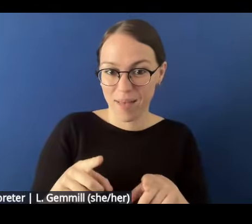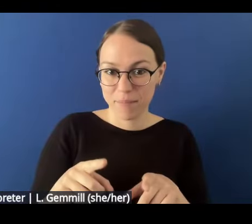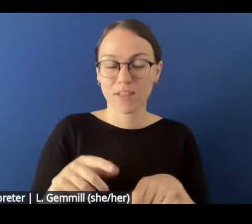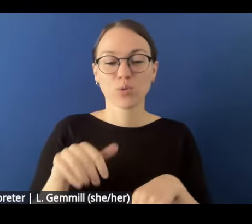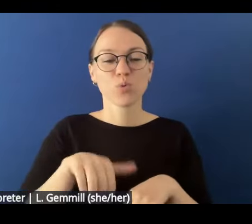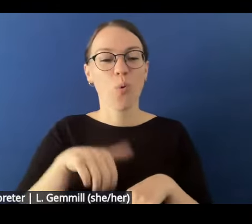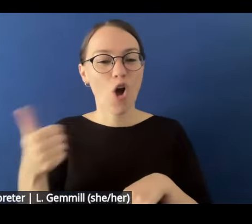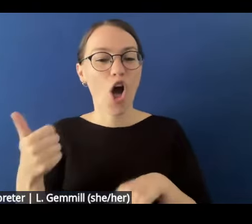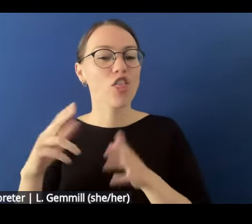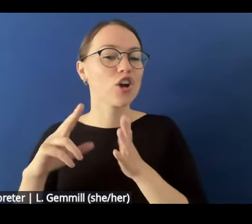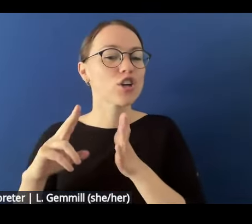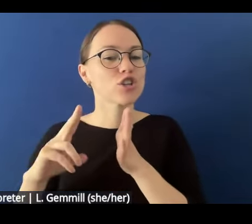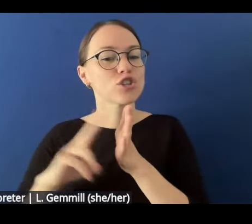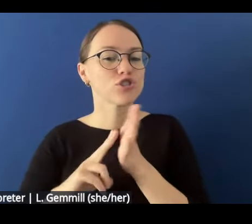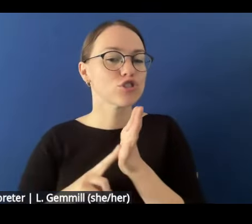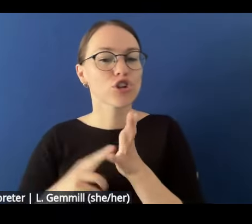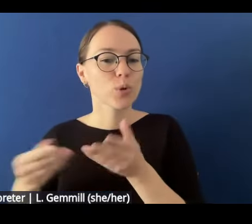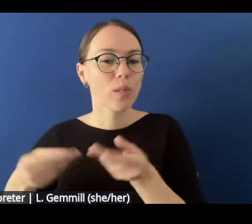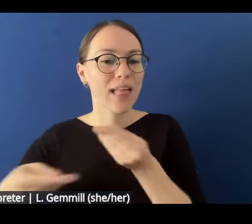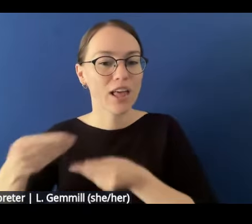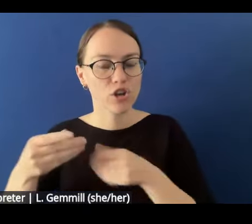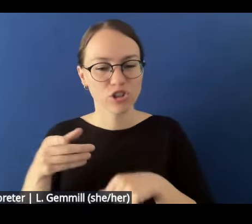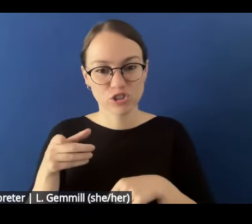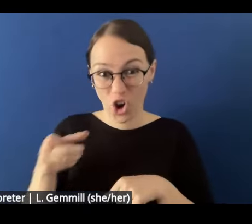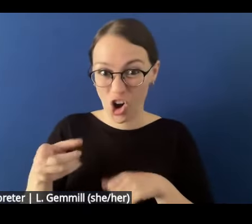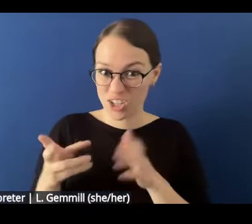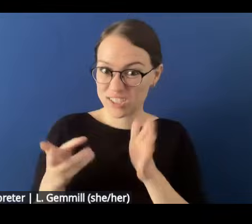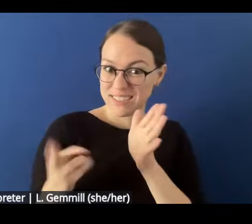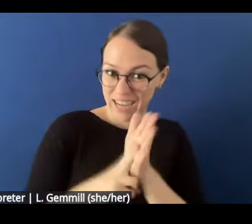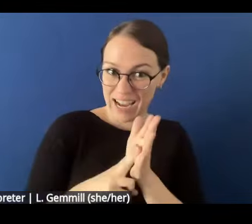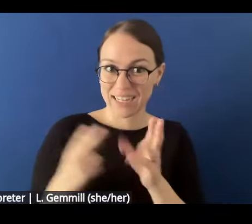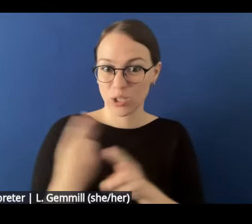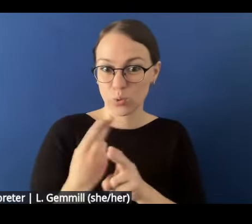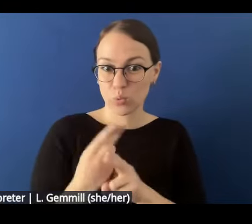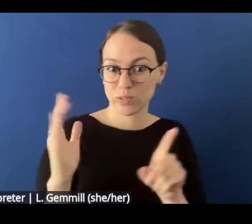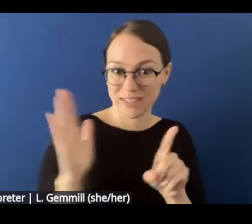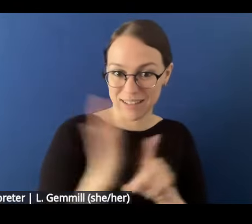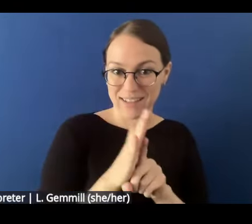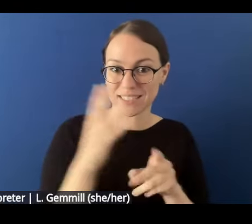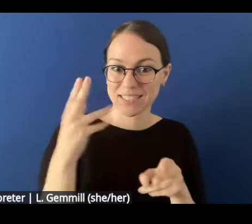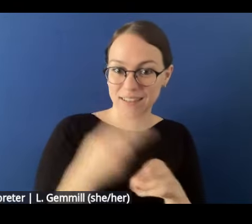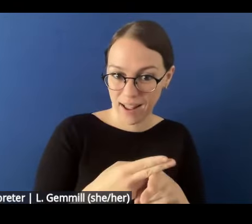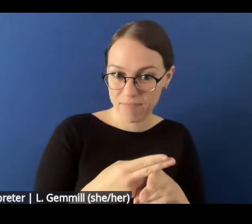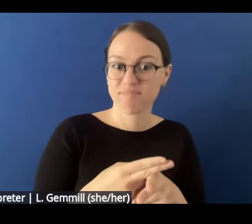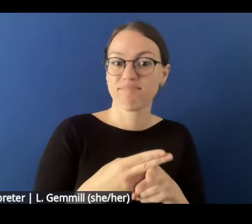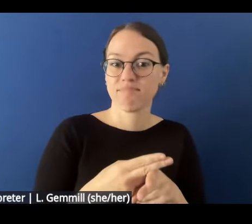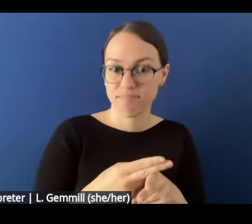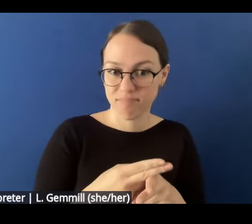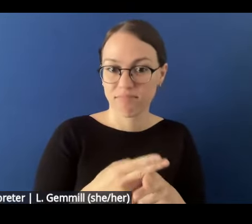circulators are signing using his name. So there are